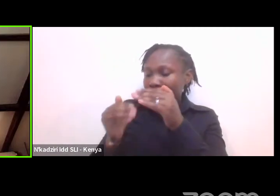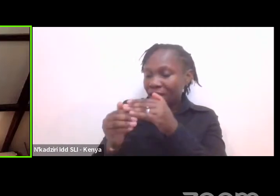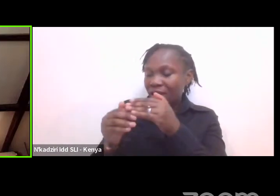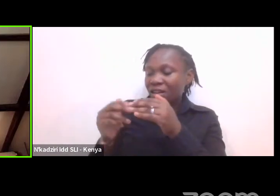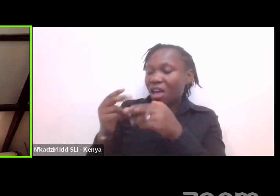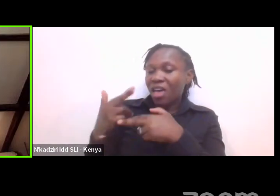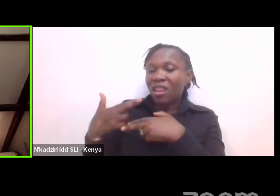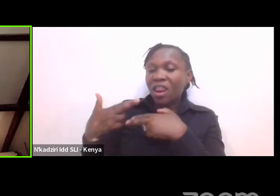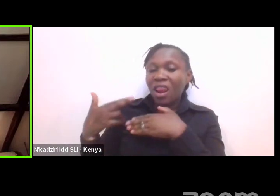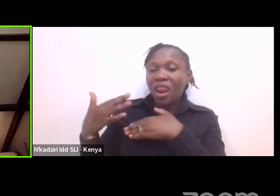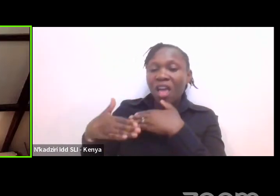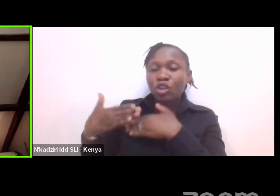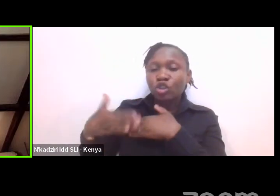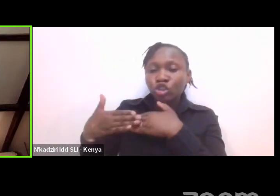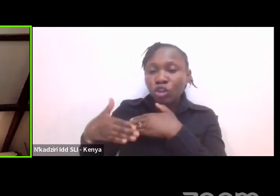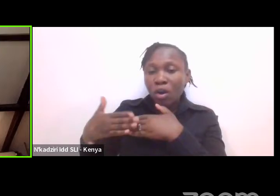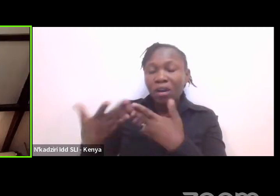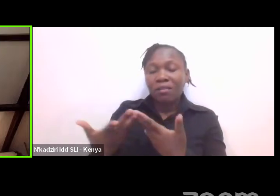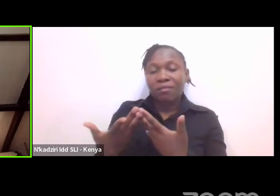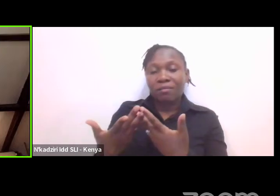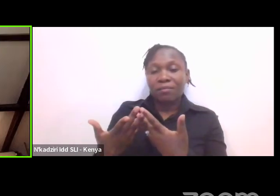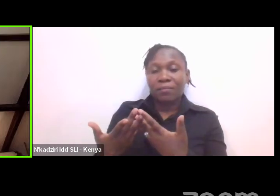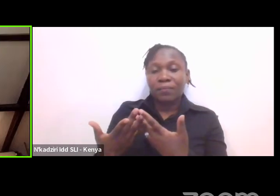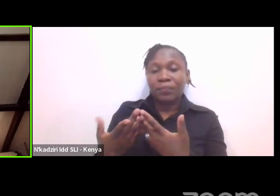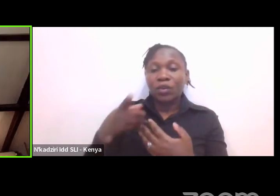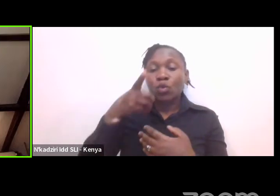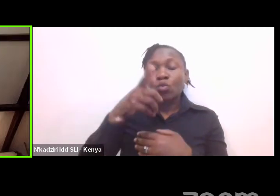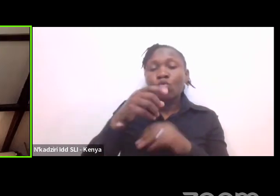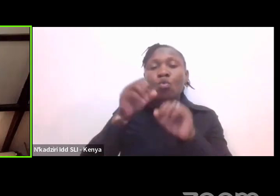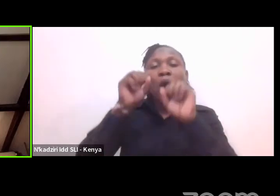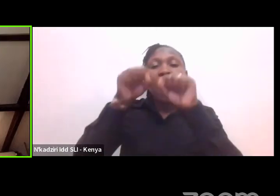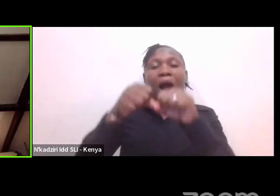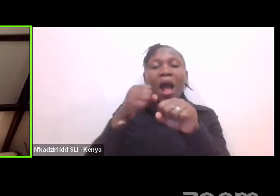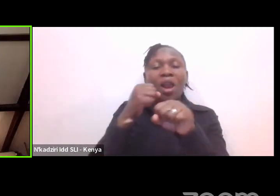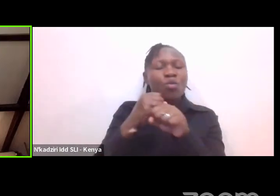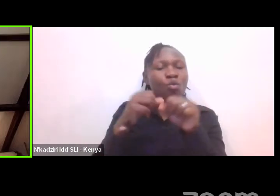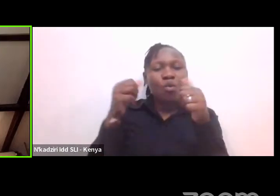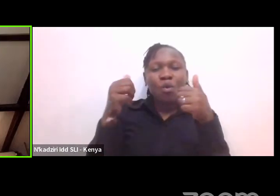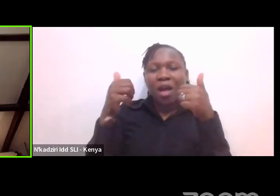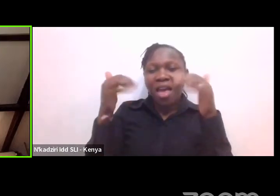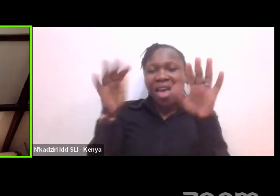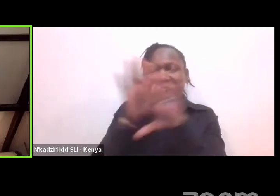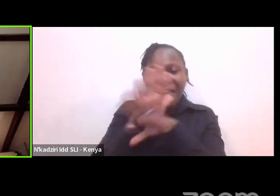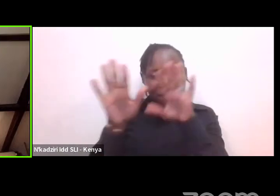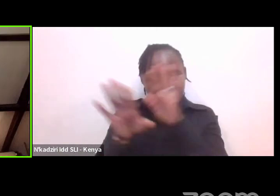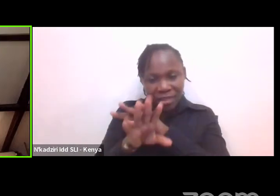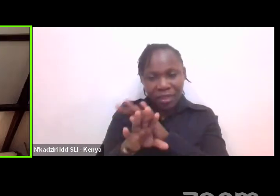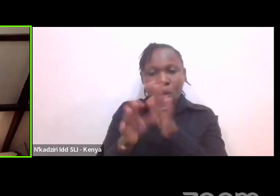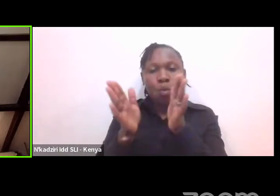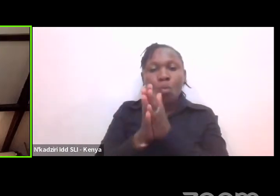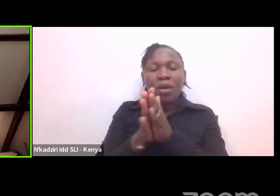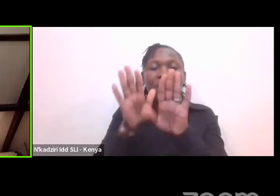a working farm. You can do everything with everything.